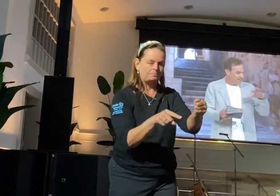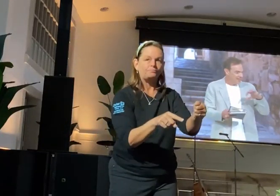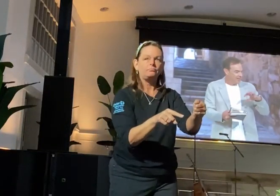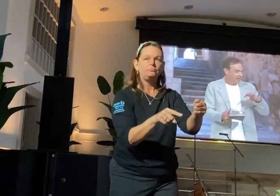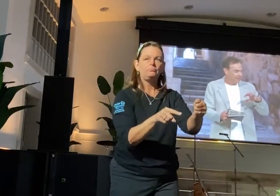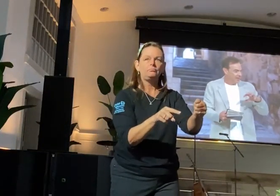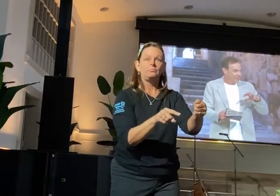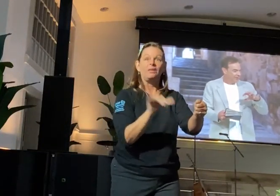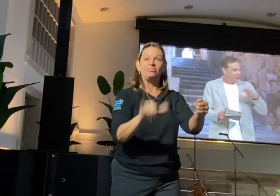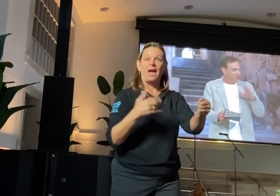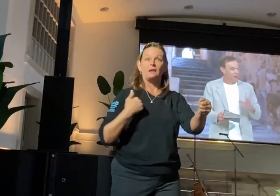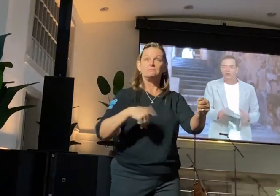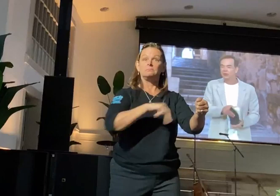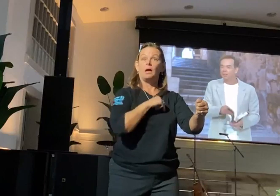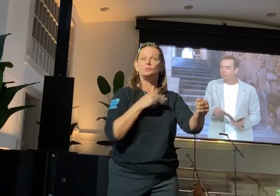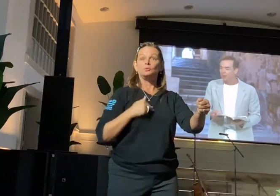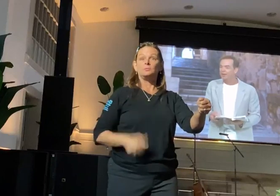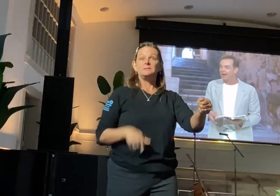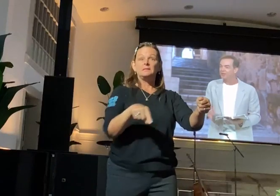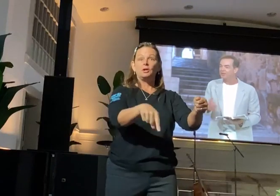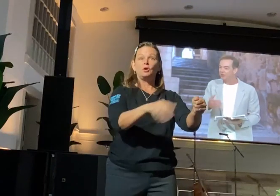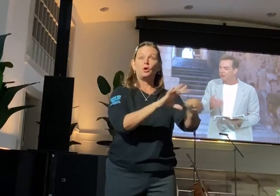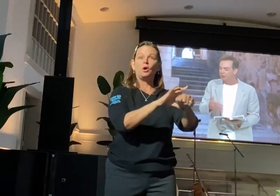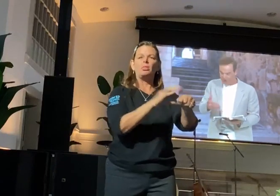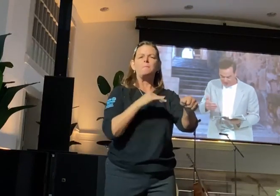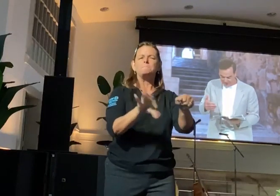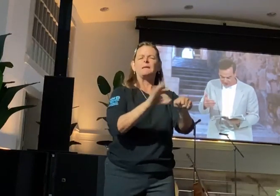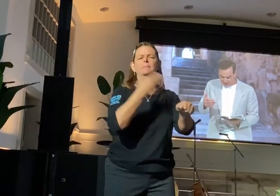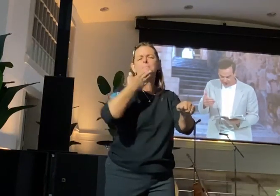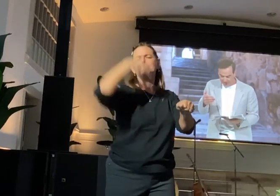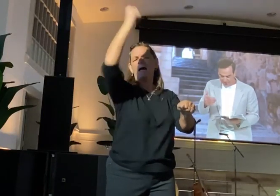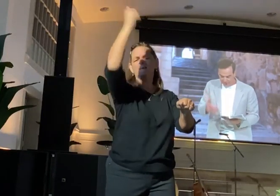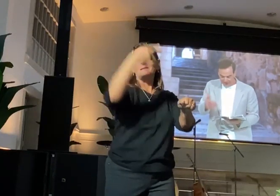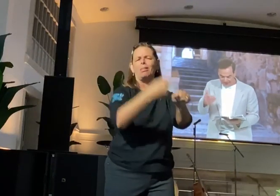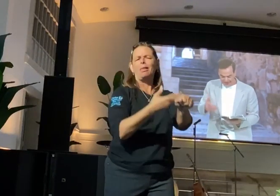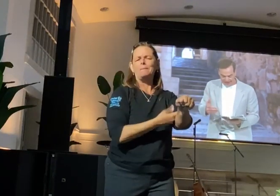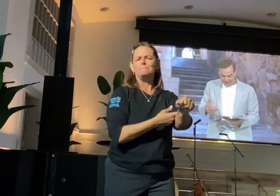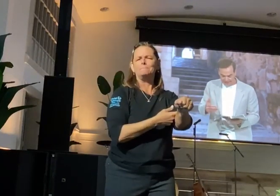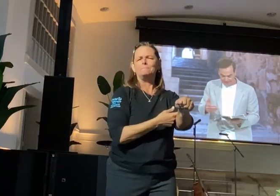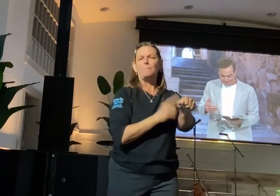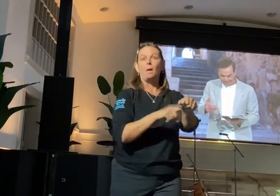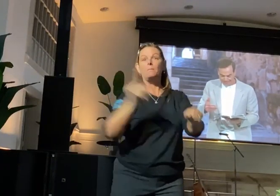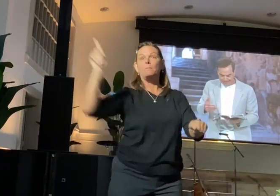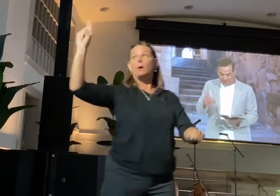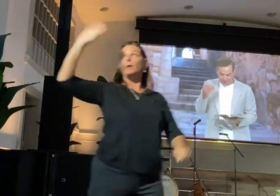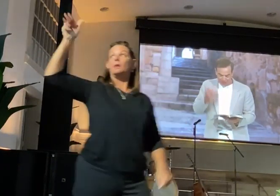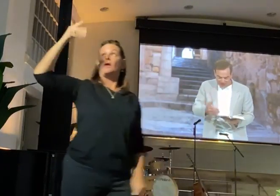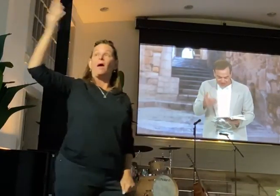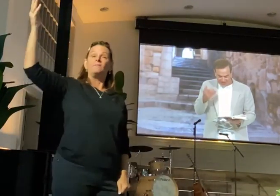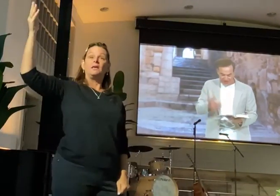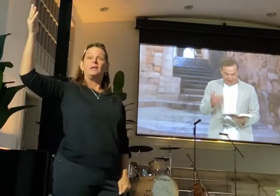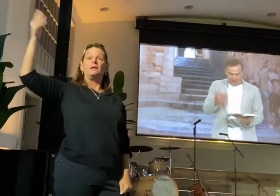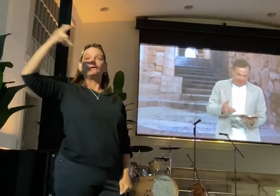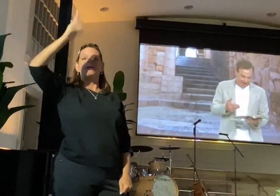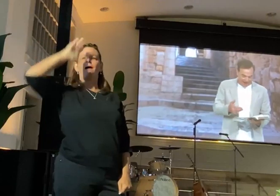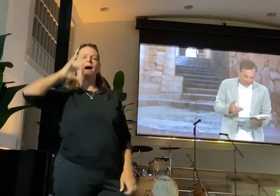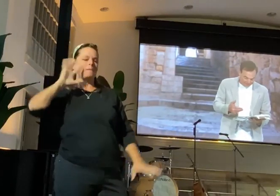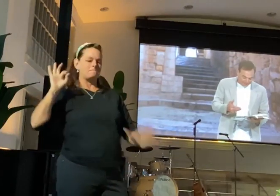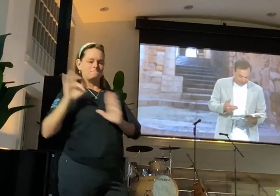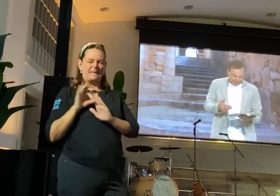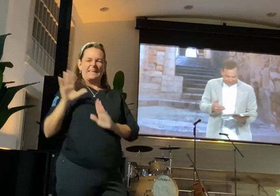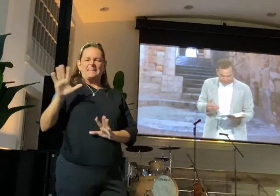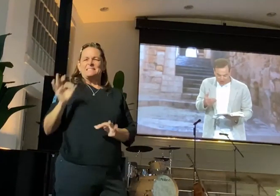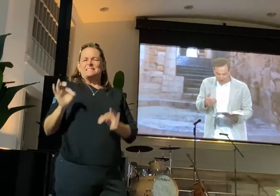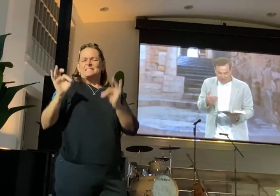the intricacies of Scripture that point us to who Jesus really is? And so as Jesus entered that